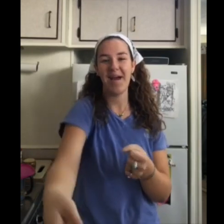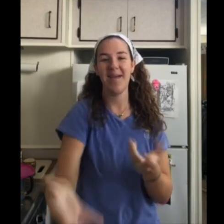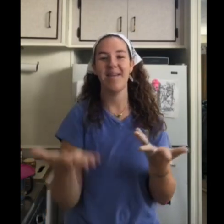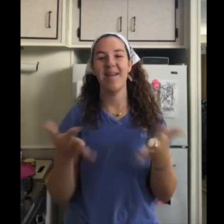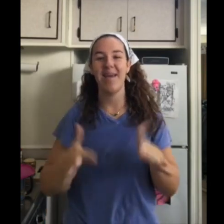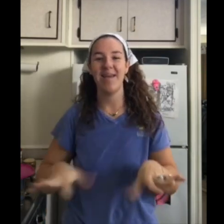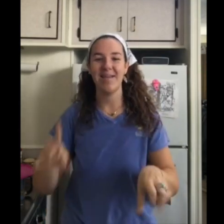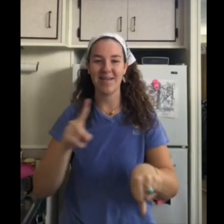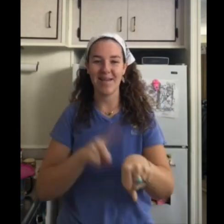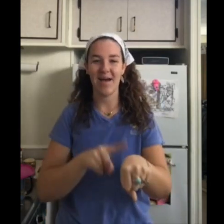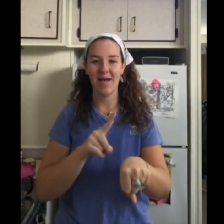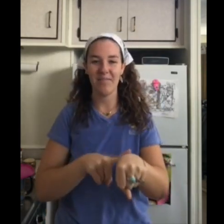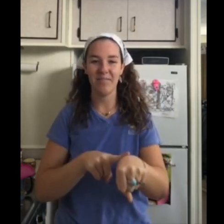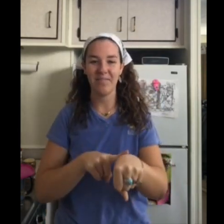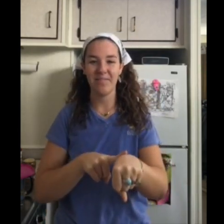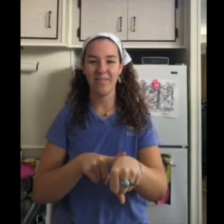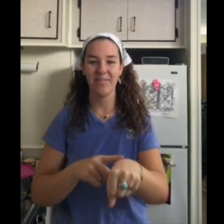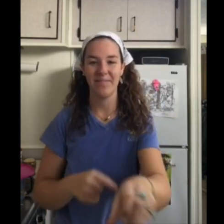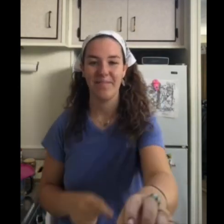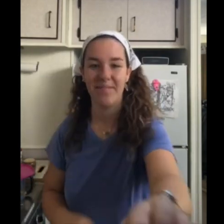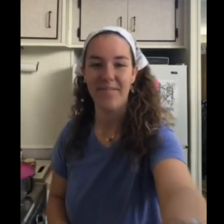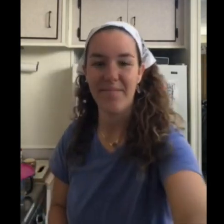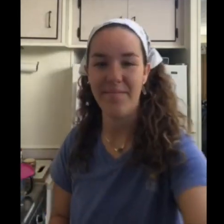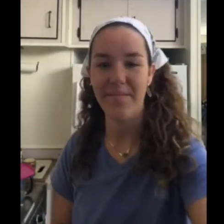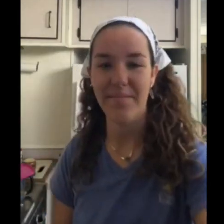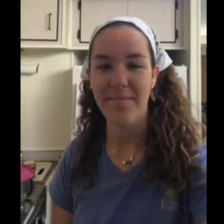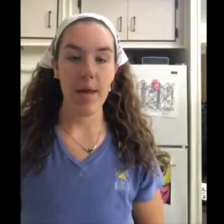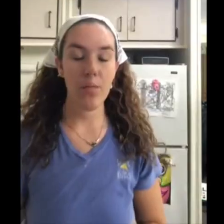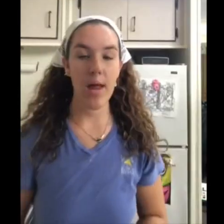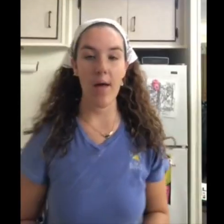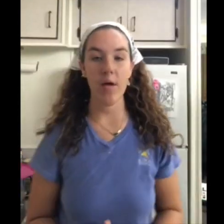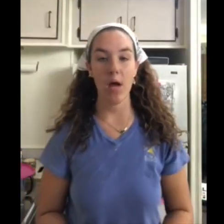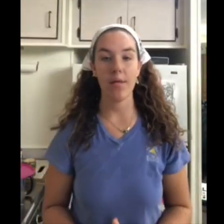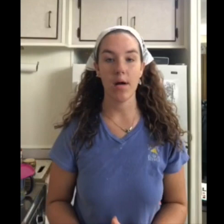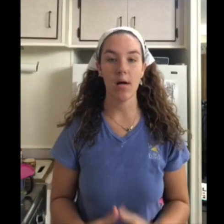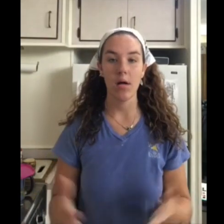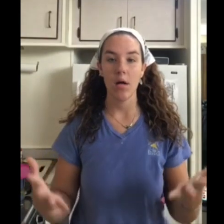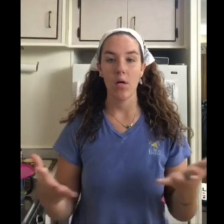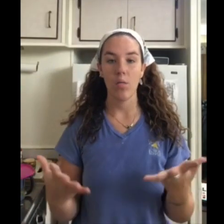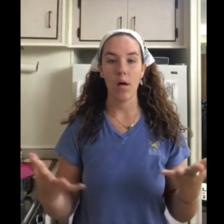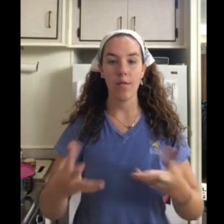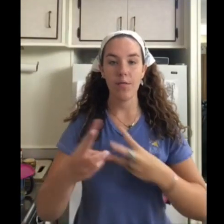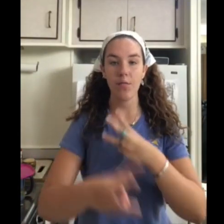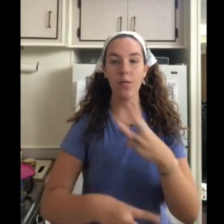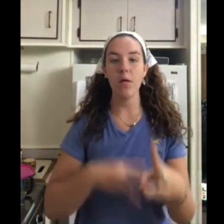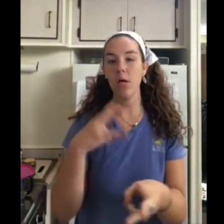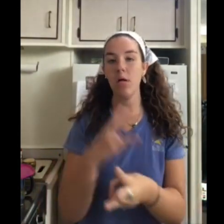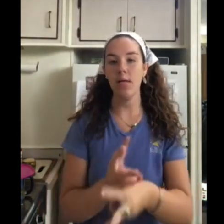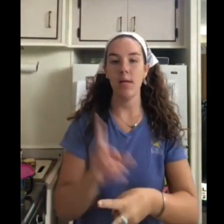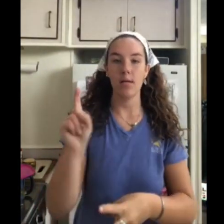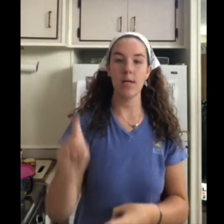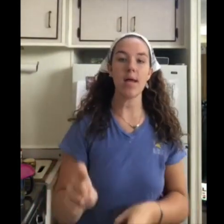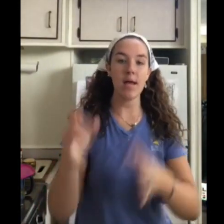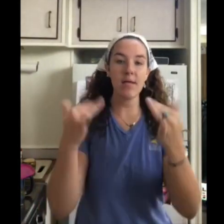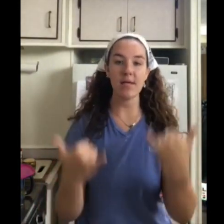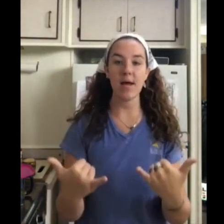and then end time. Then we have another. What the world needs